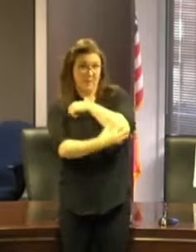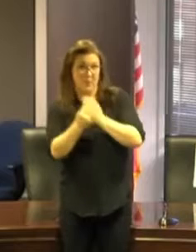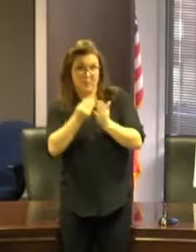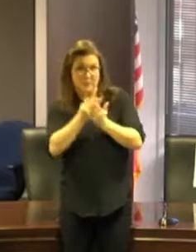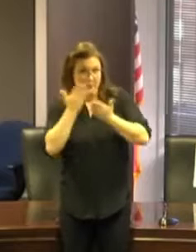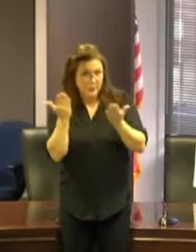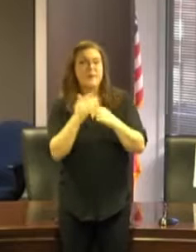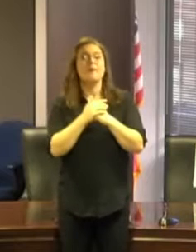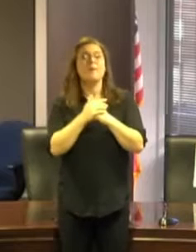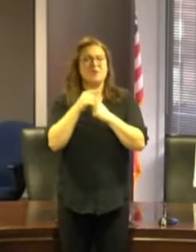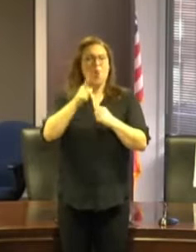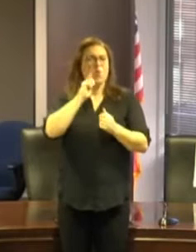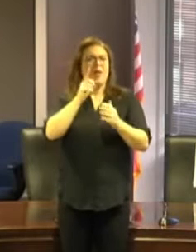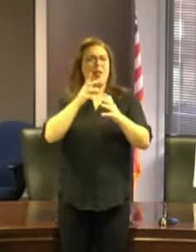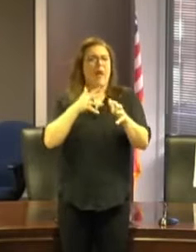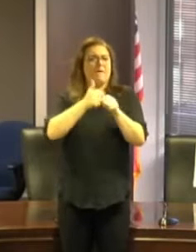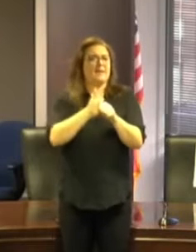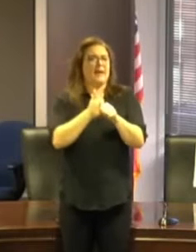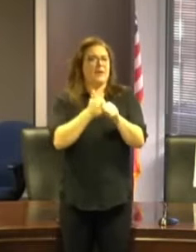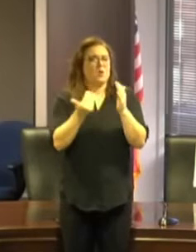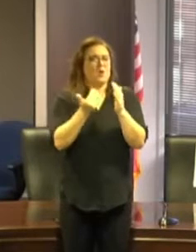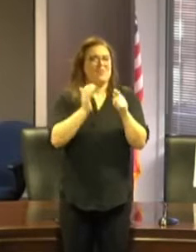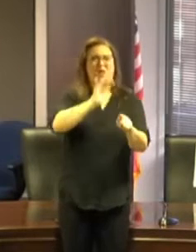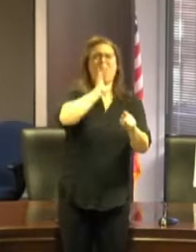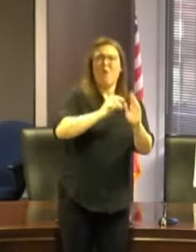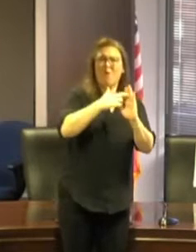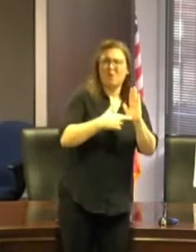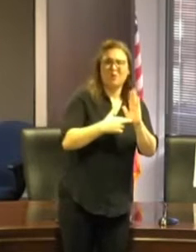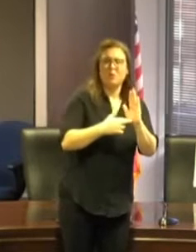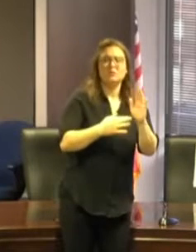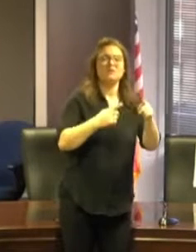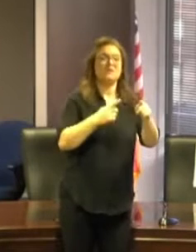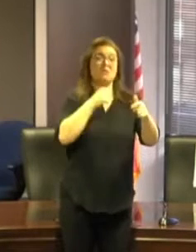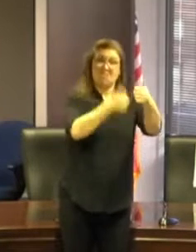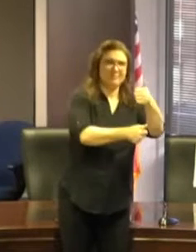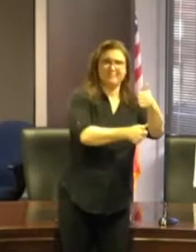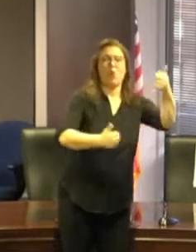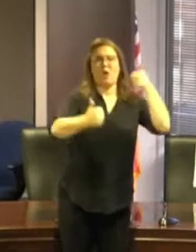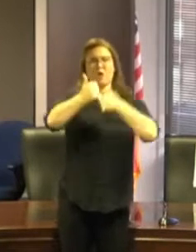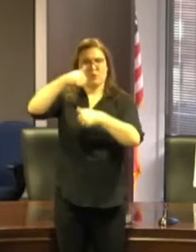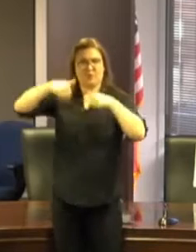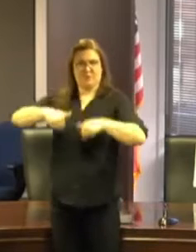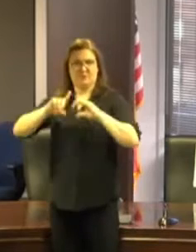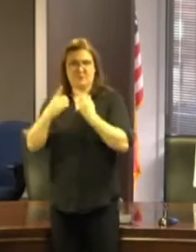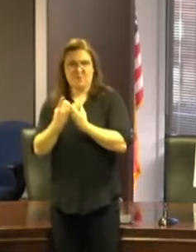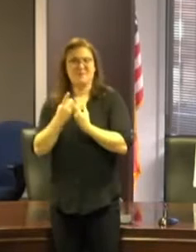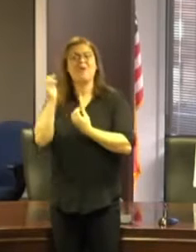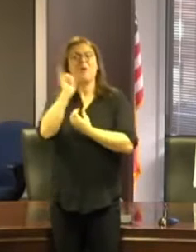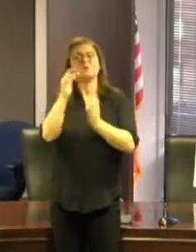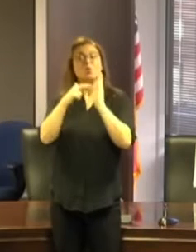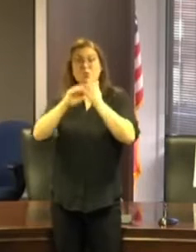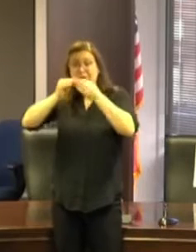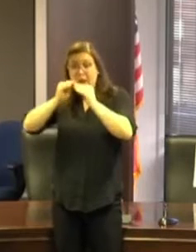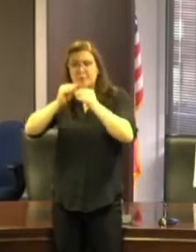by replacing the chapter number, replacing the department, and correcting the rule numbering and any